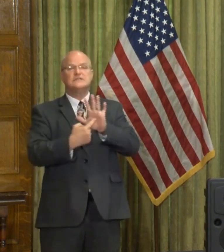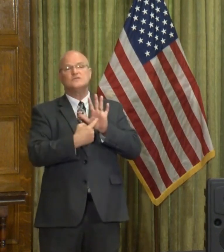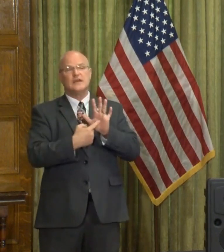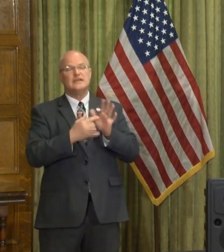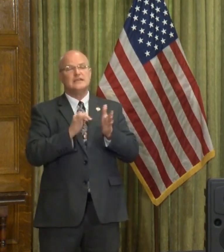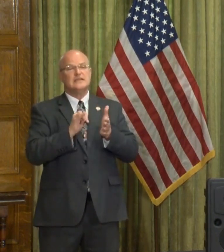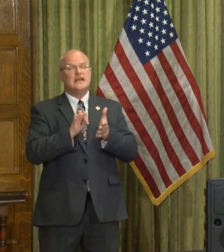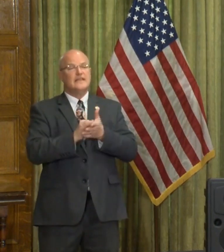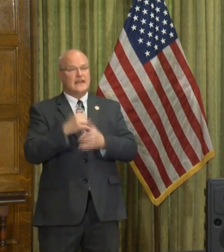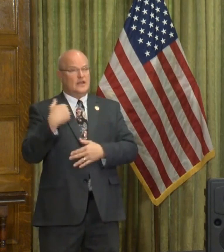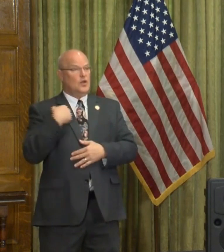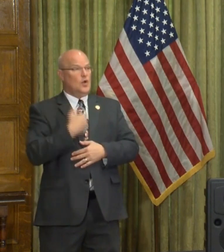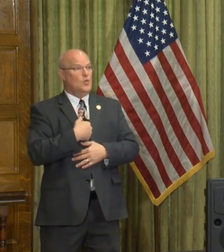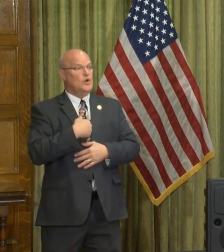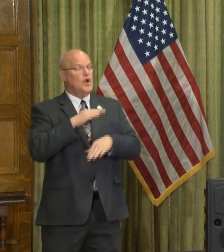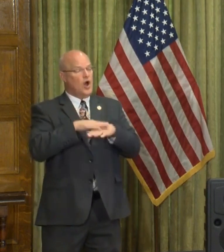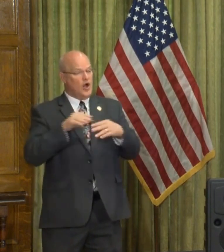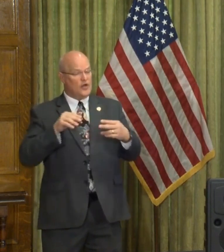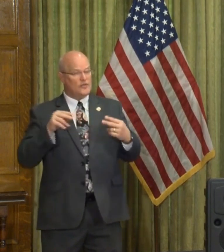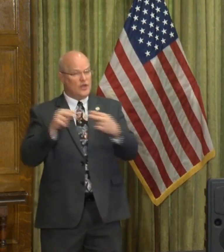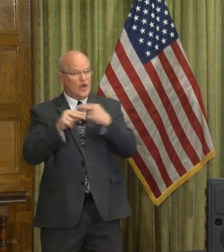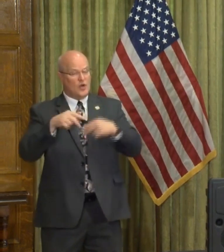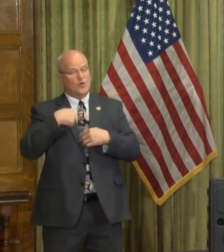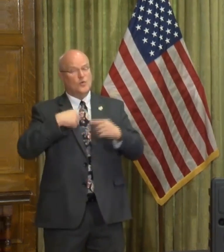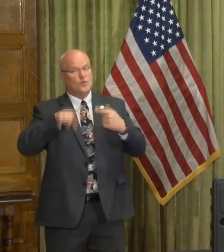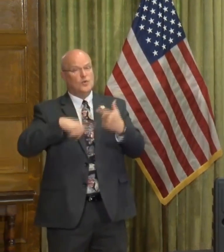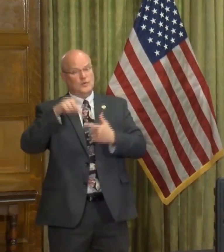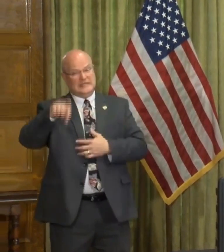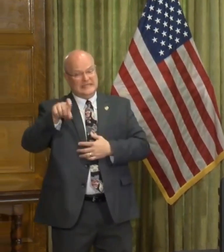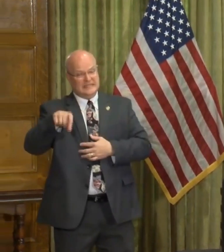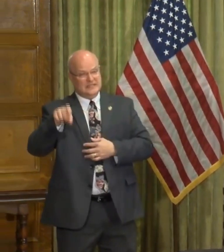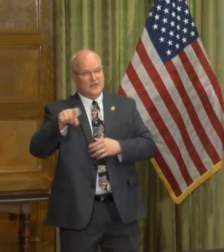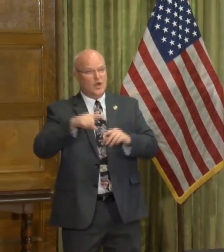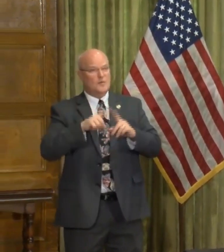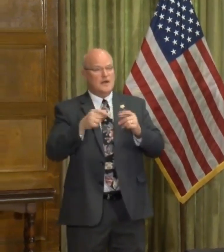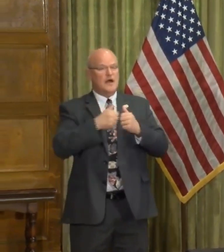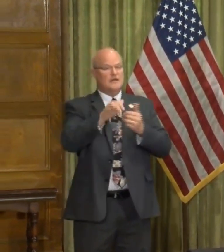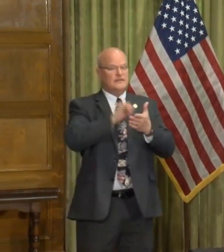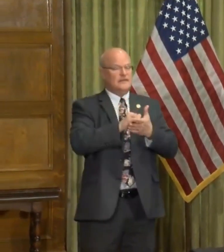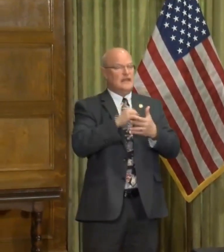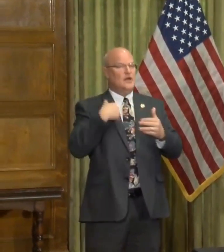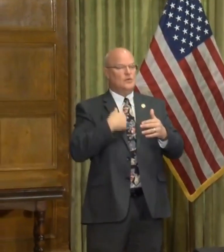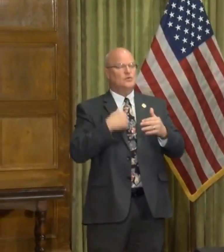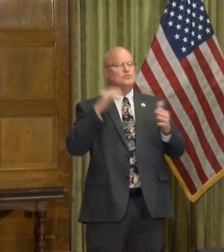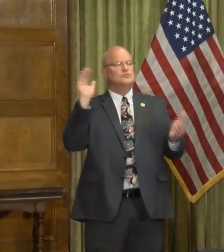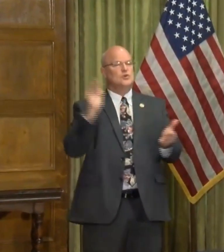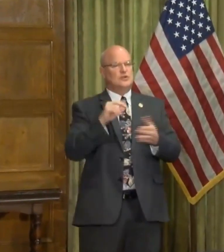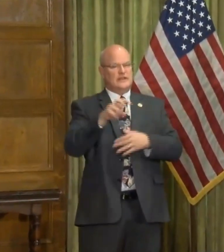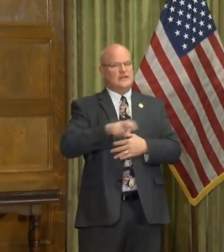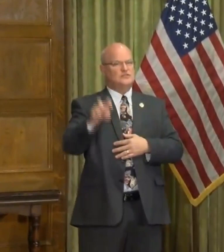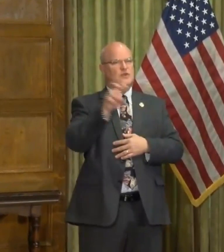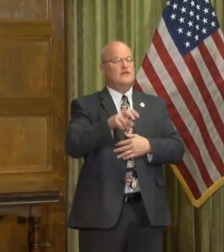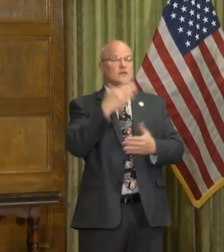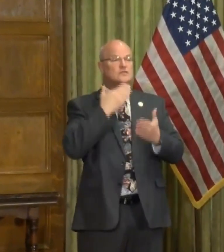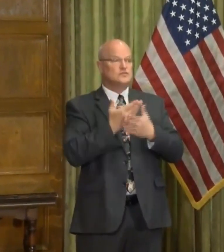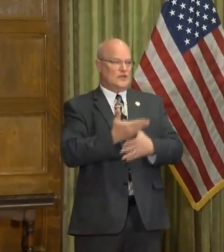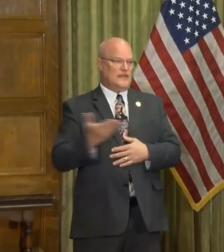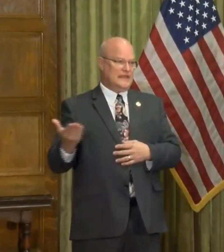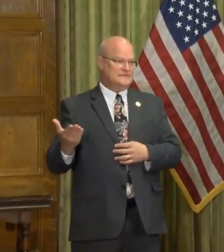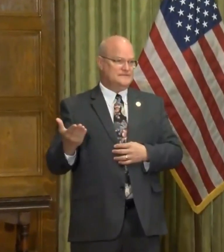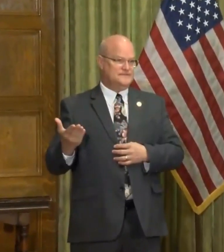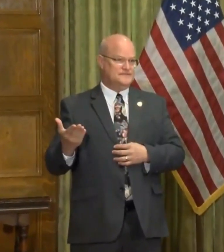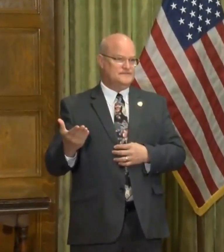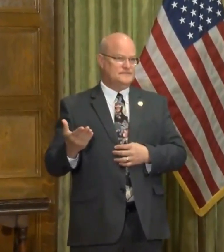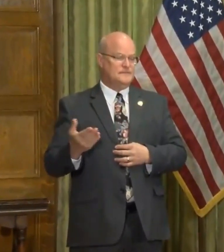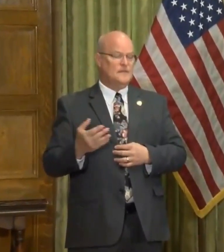an illustration that we're out on the roads when we have to be there, but beyond that, we're slowing down that travel, and that's a